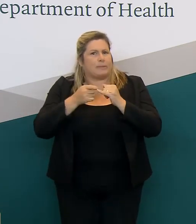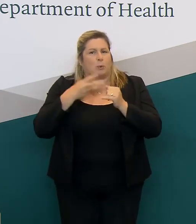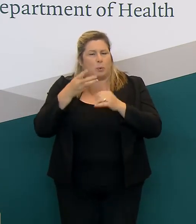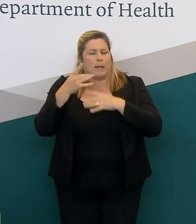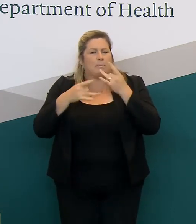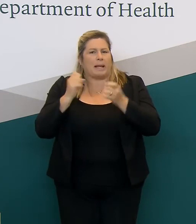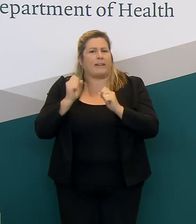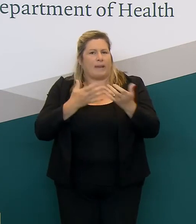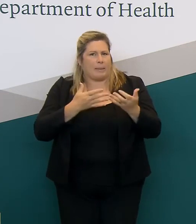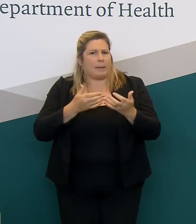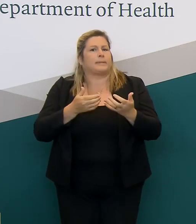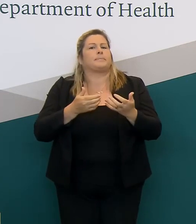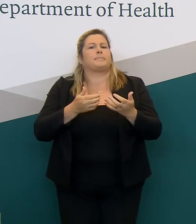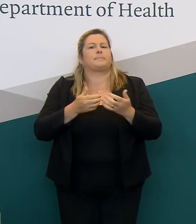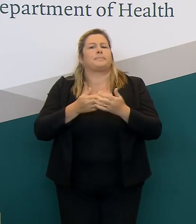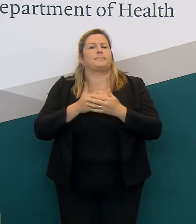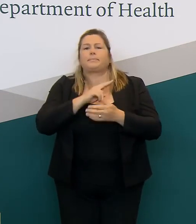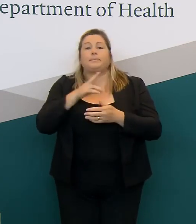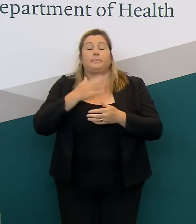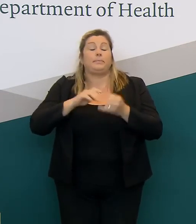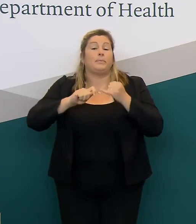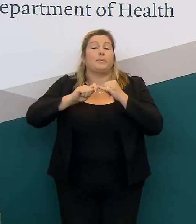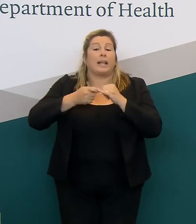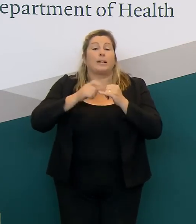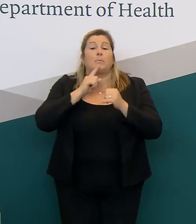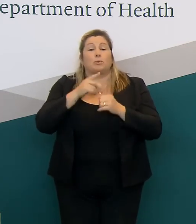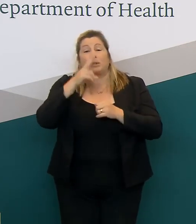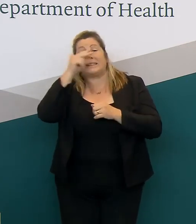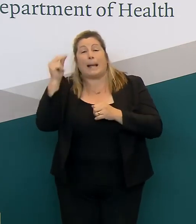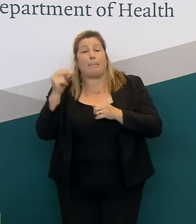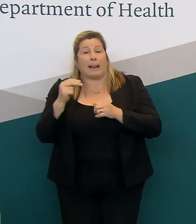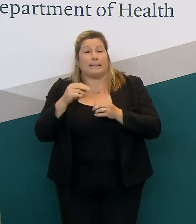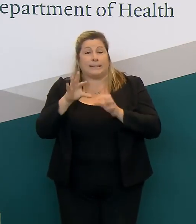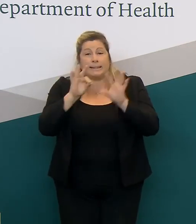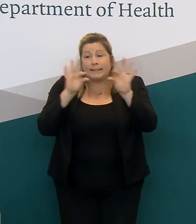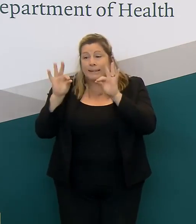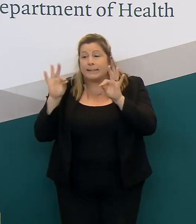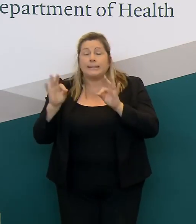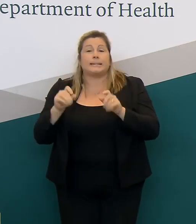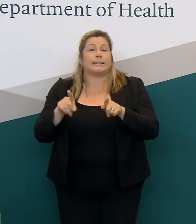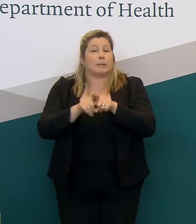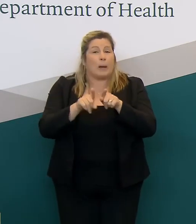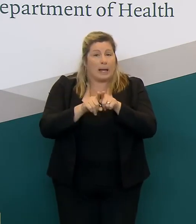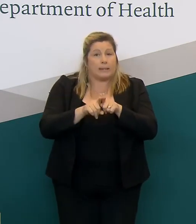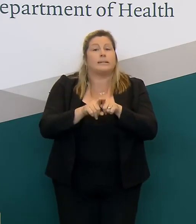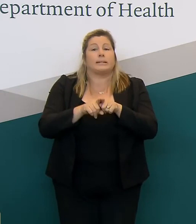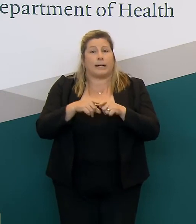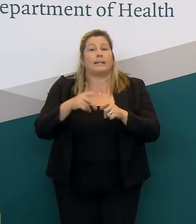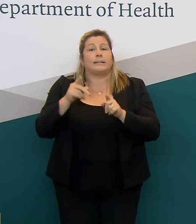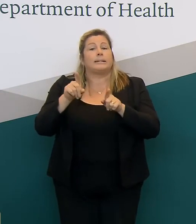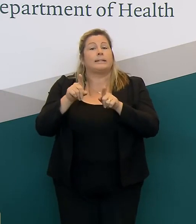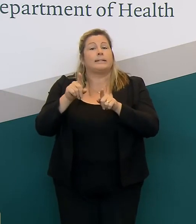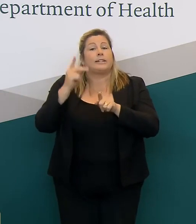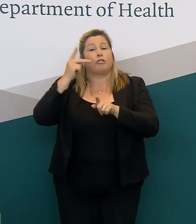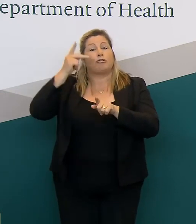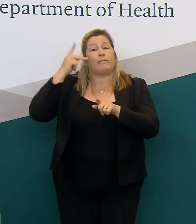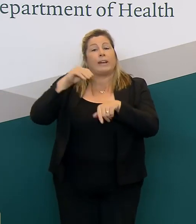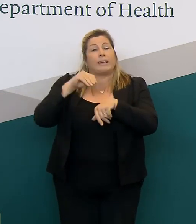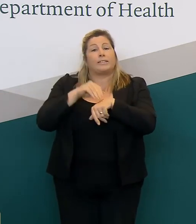available capacity, not just in terms of testing, but in terms of sampling and so on. And in particular to reflect on